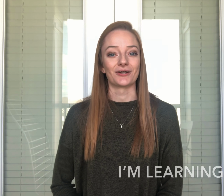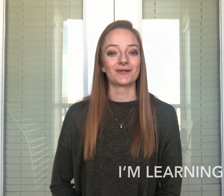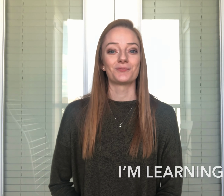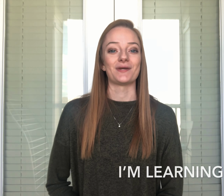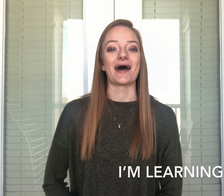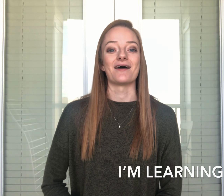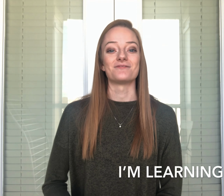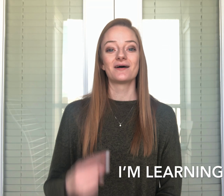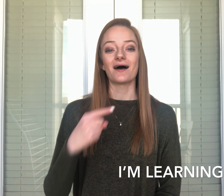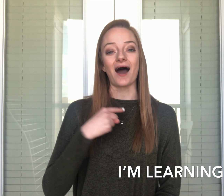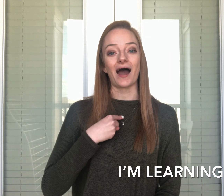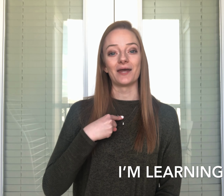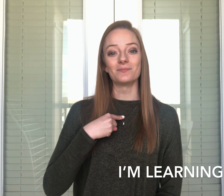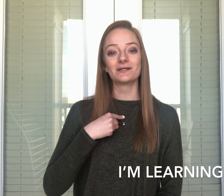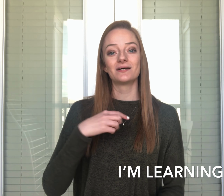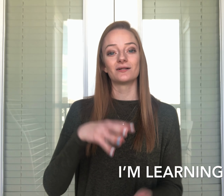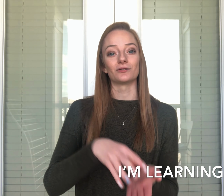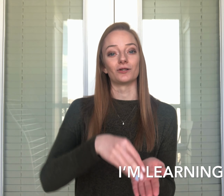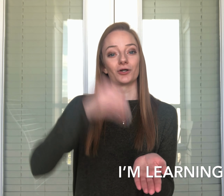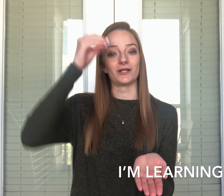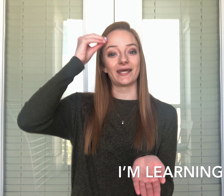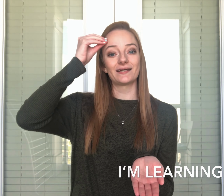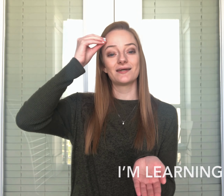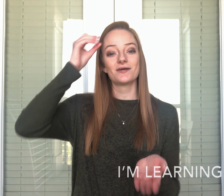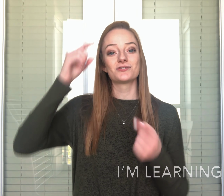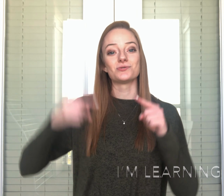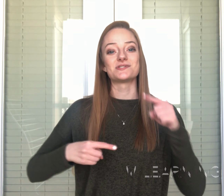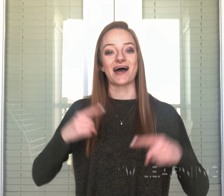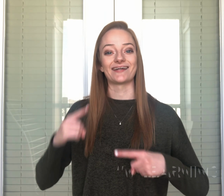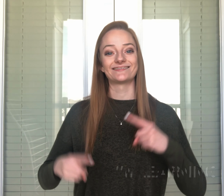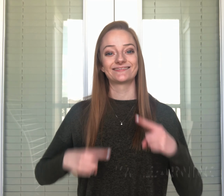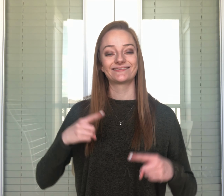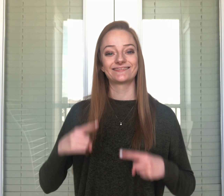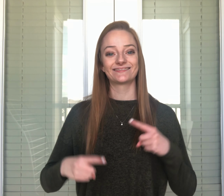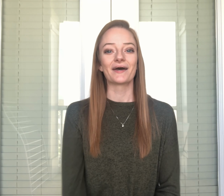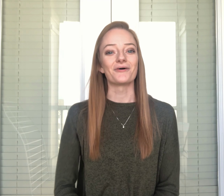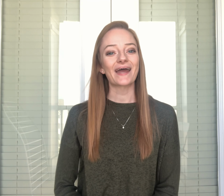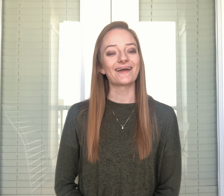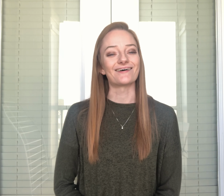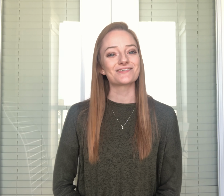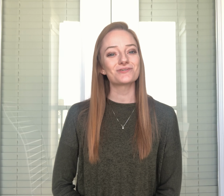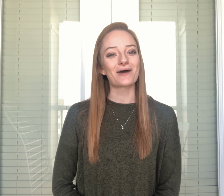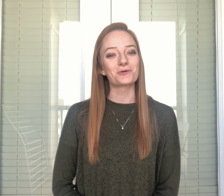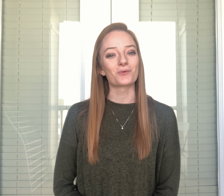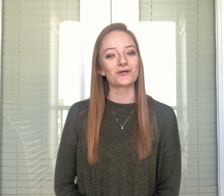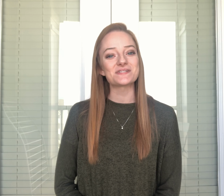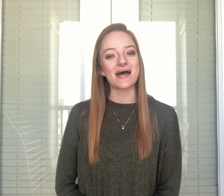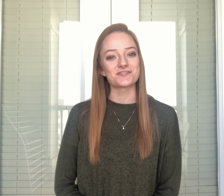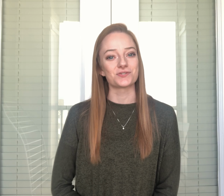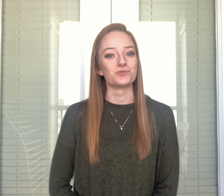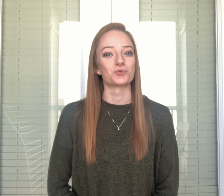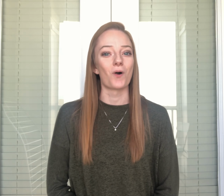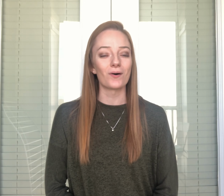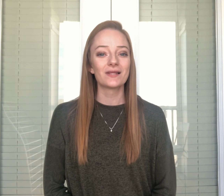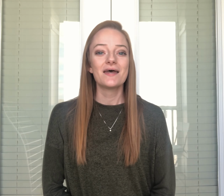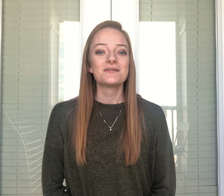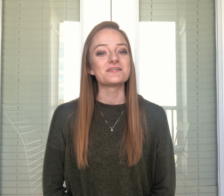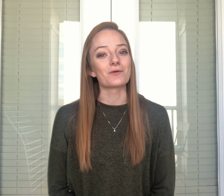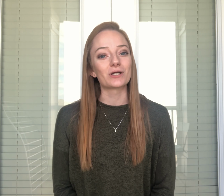we have, I'm learning to sign. Okay. Onto our words as usual. Today, we are